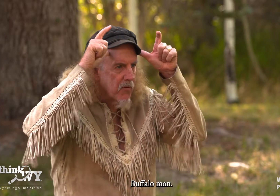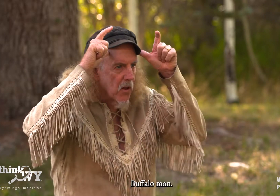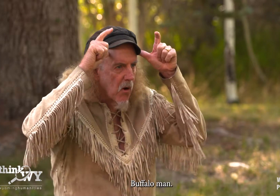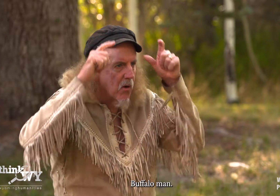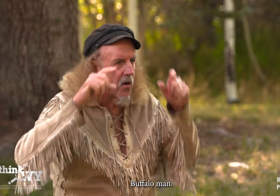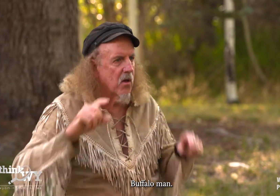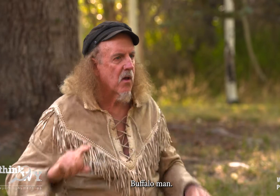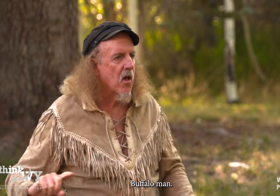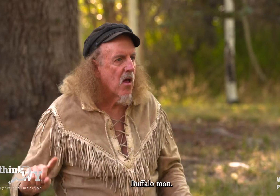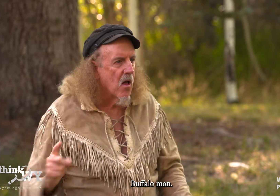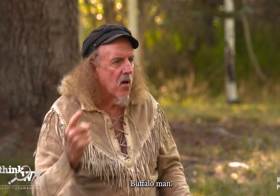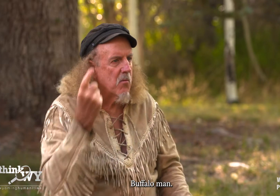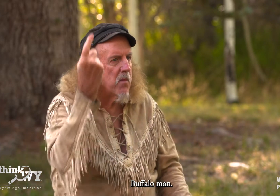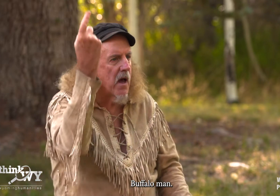Buffalo Man.